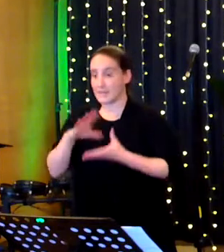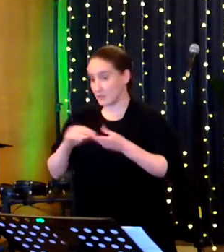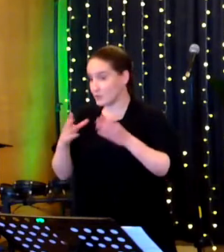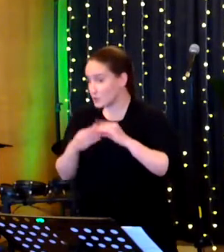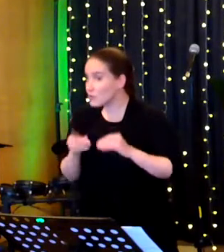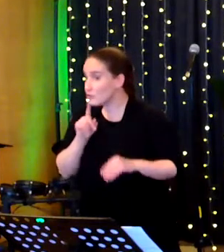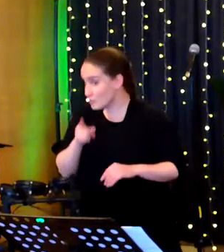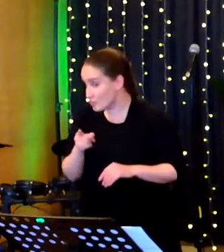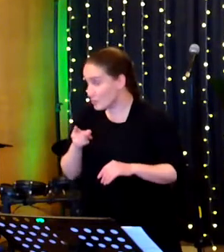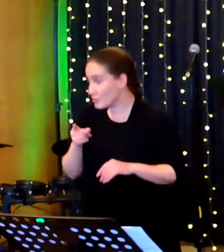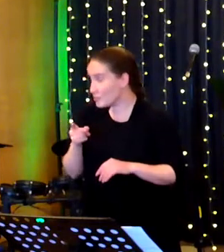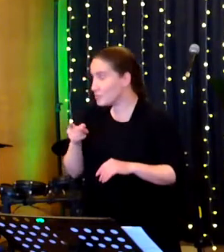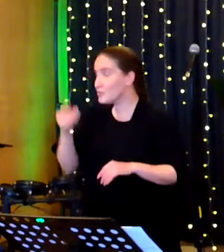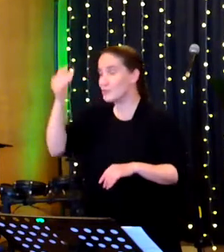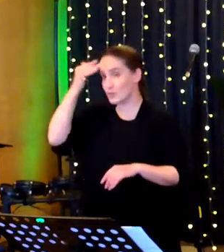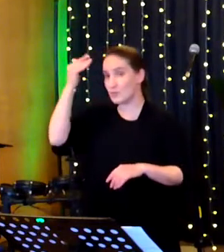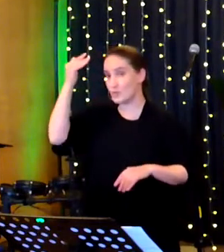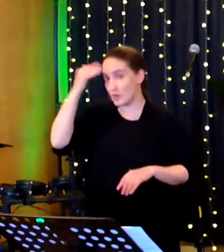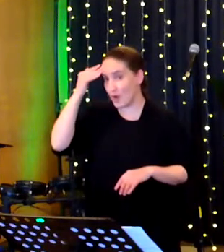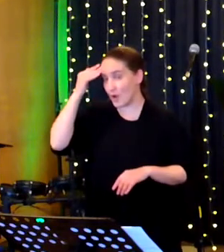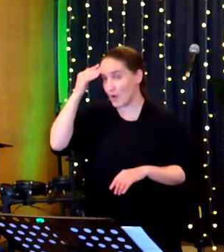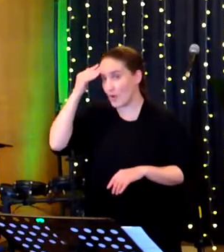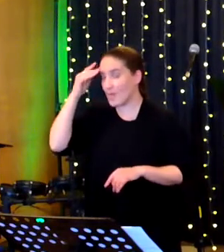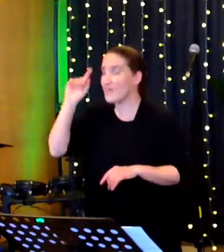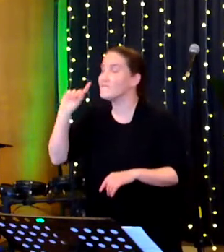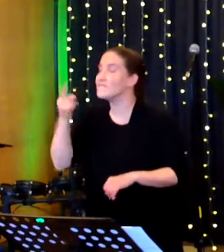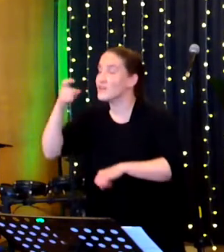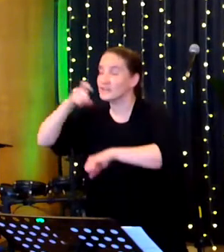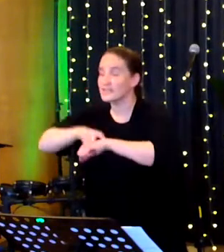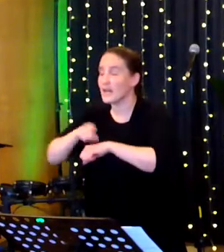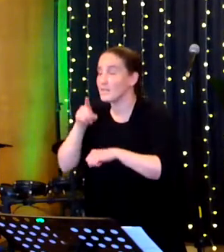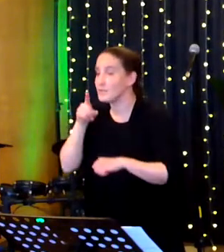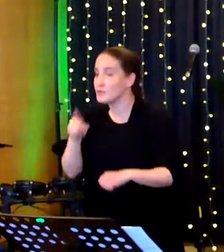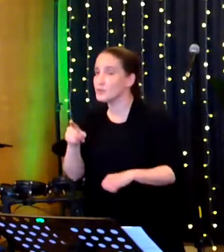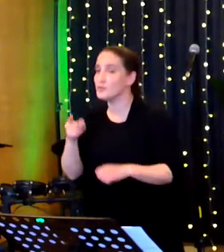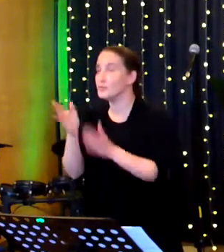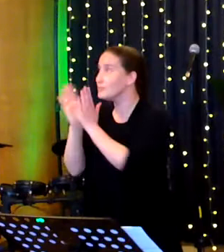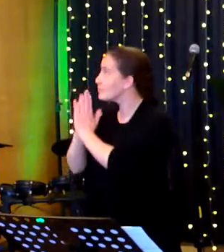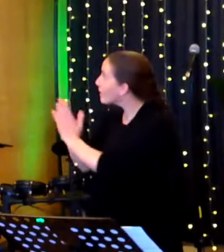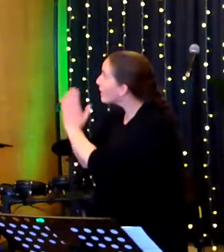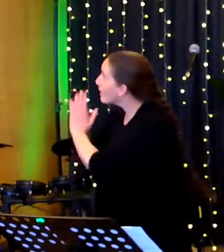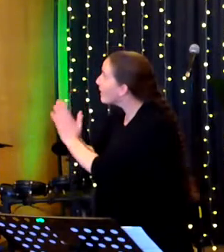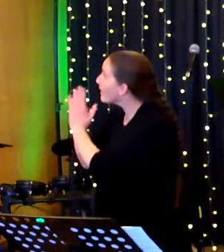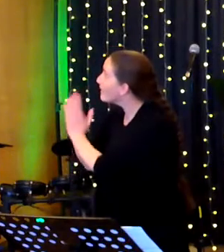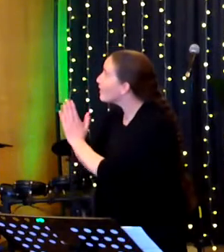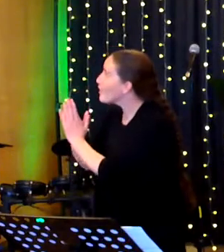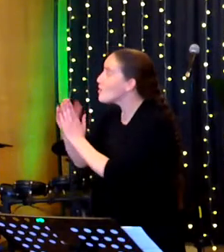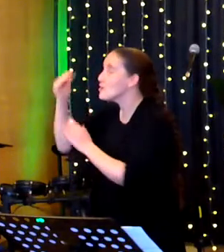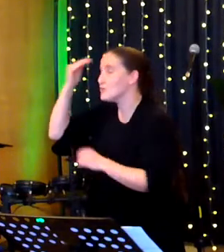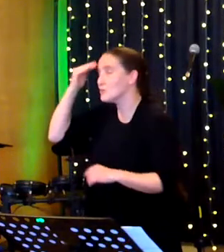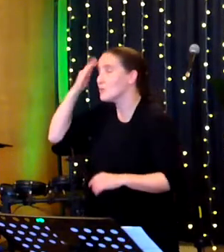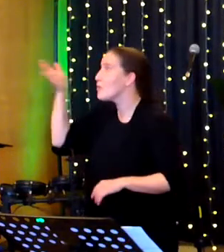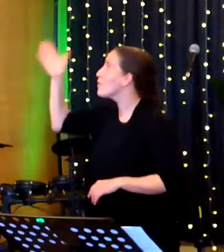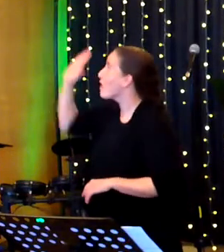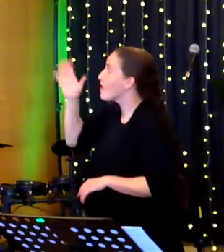he released his heavenly army, and they're doing warfare on your